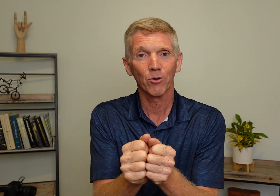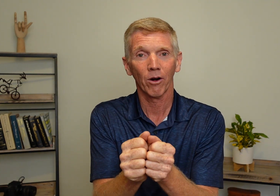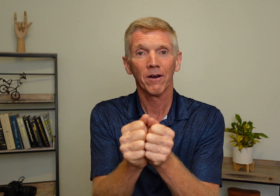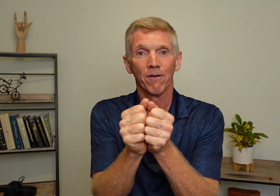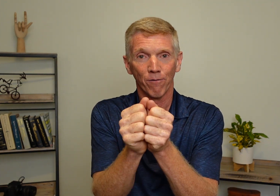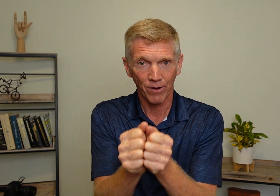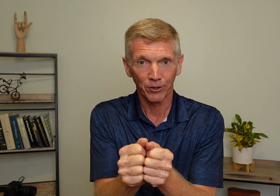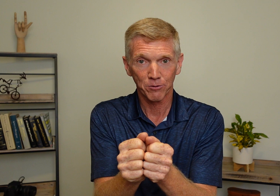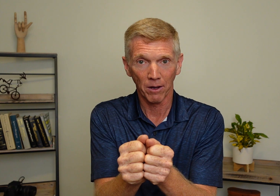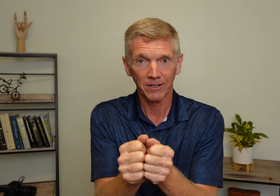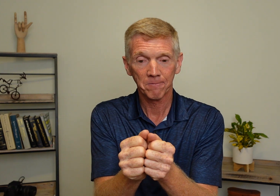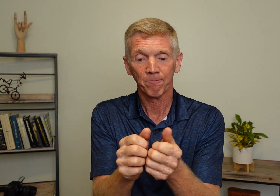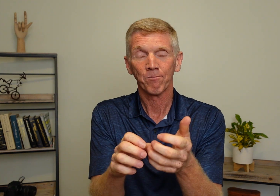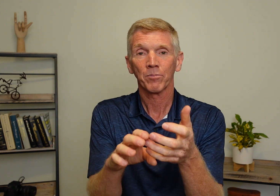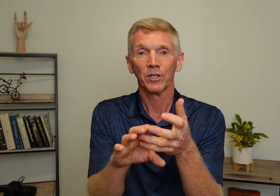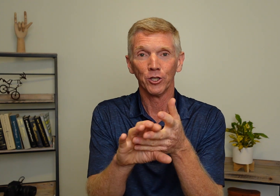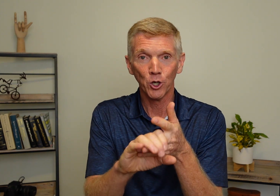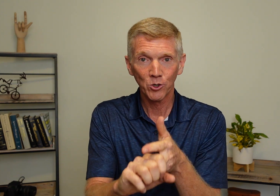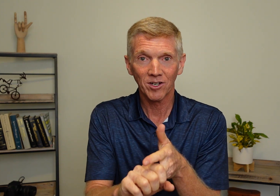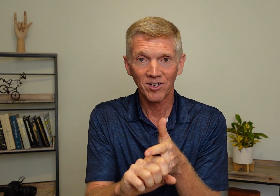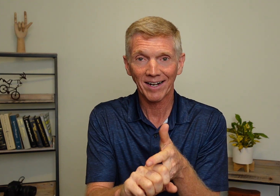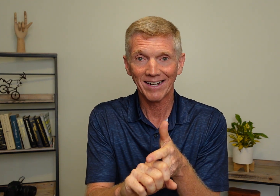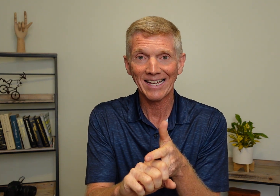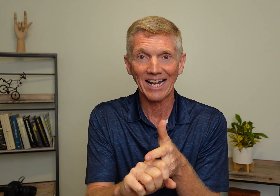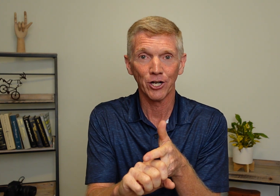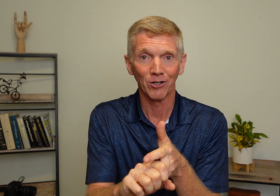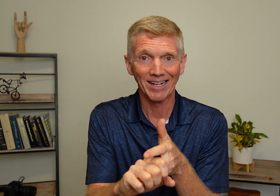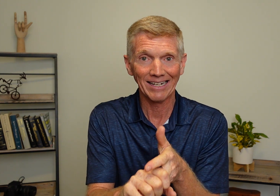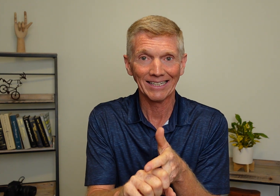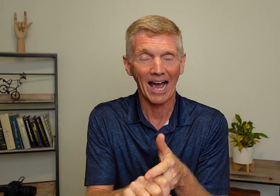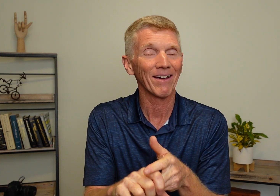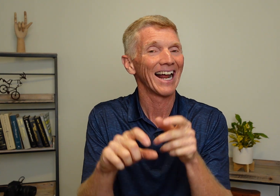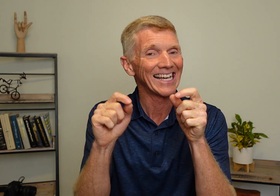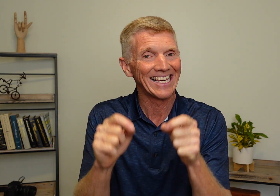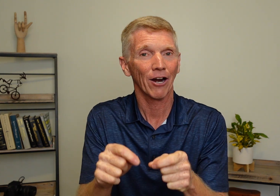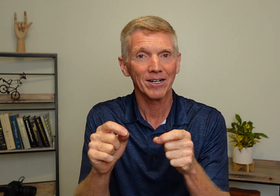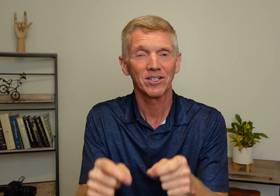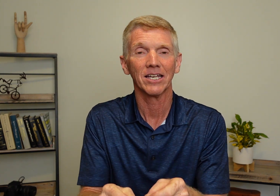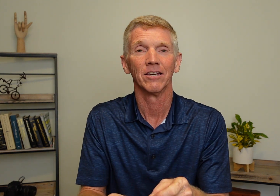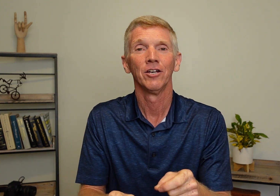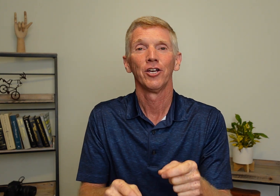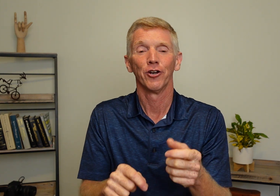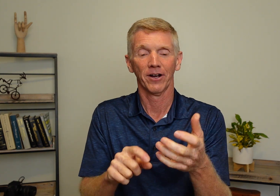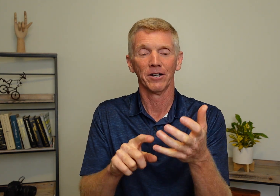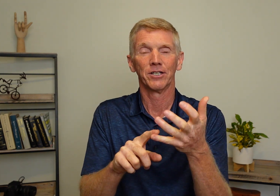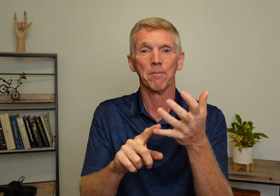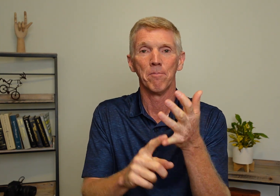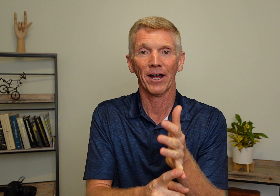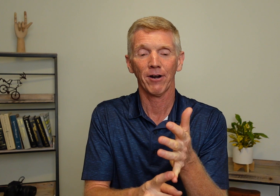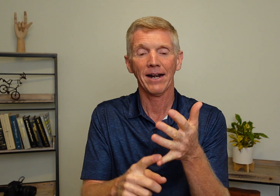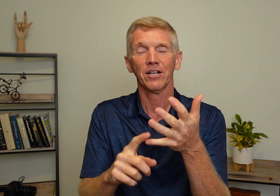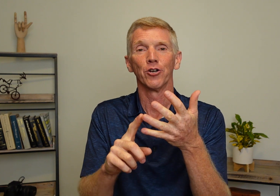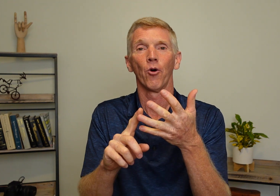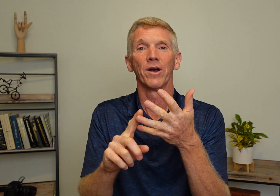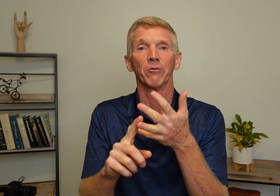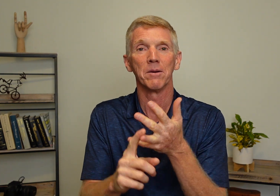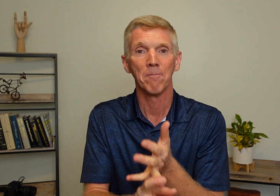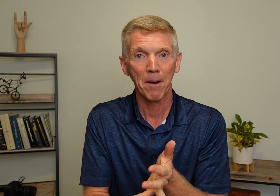your fingerspelling, use the technique in your daily life, and I guarantee you're going to get better at it, you're going to remember